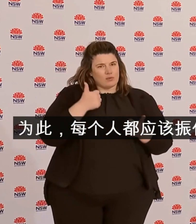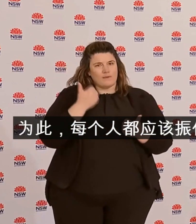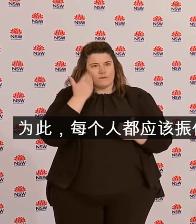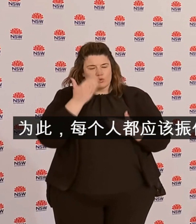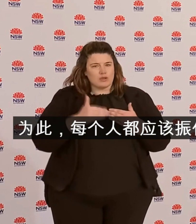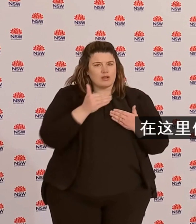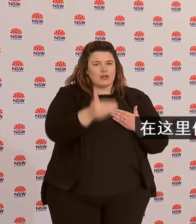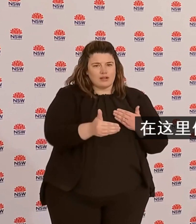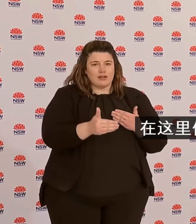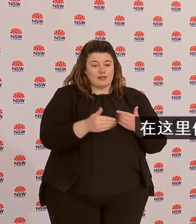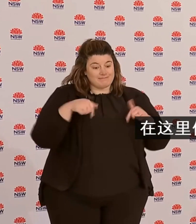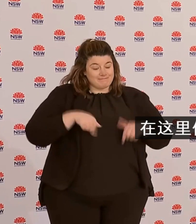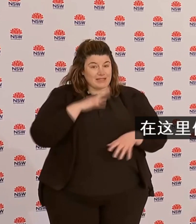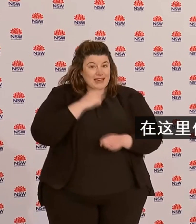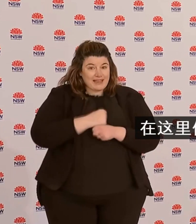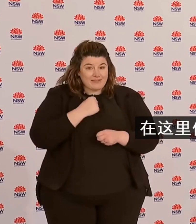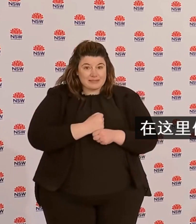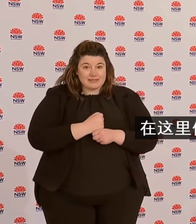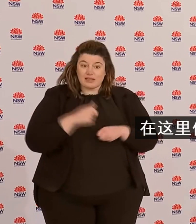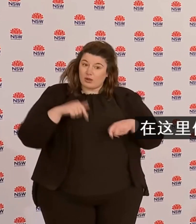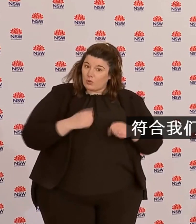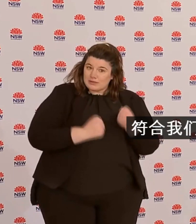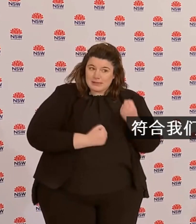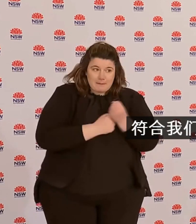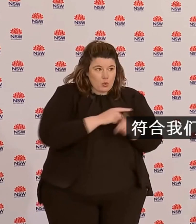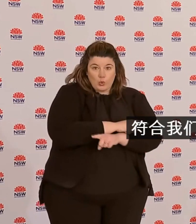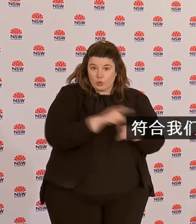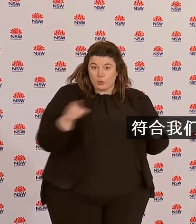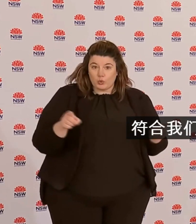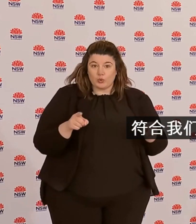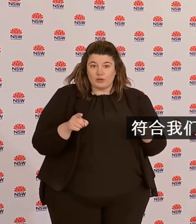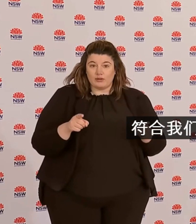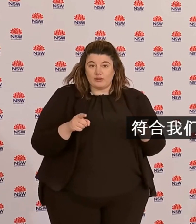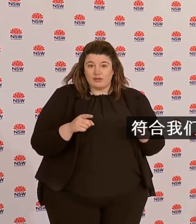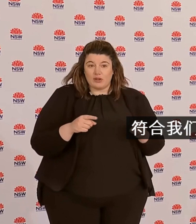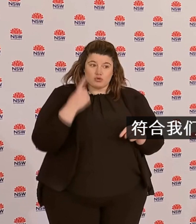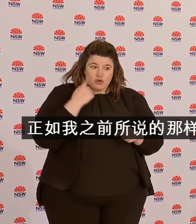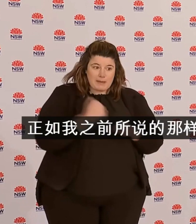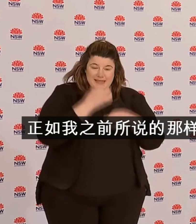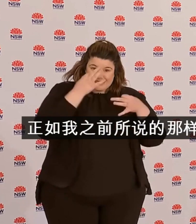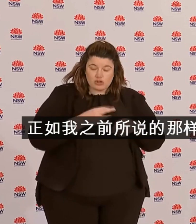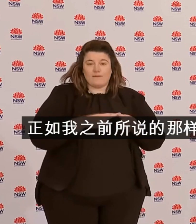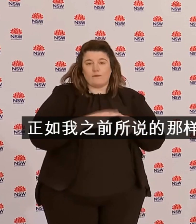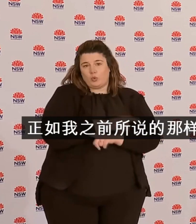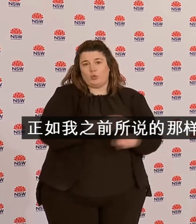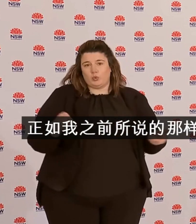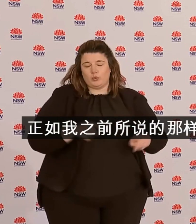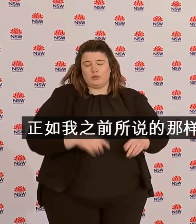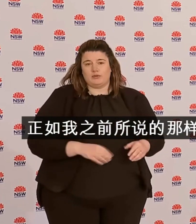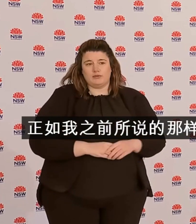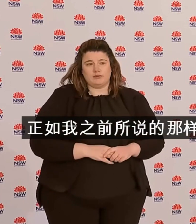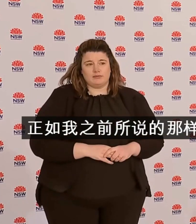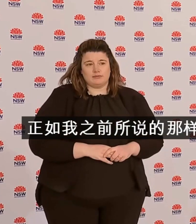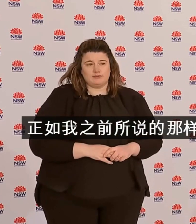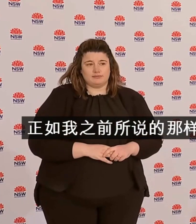please take heart that you have a government that is here to make the decisions that are in the best interests of our citizens. And as I've said before,